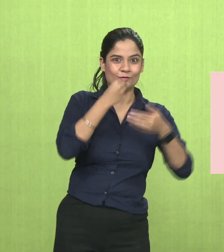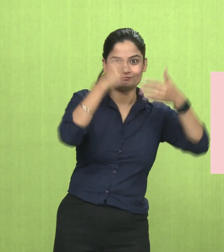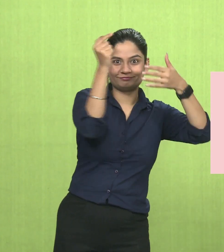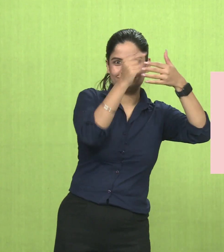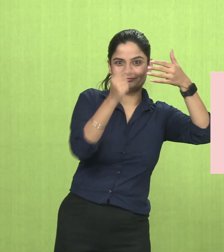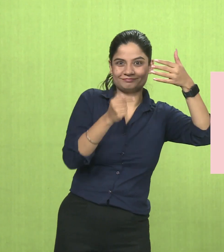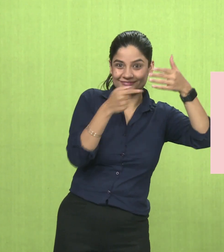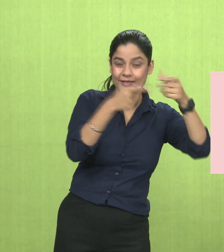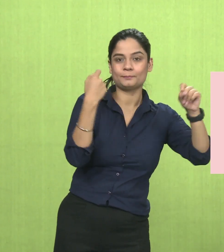diet.